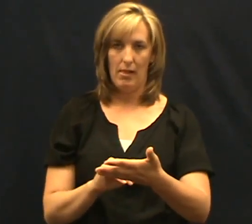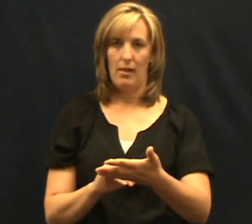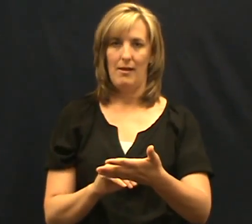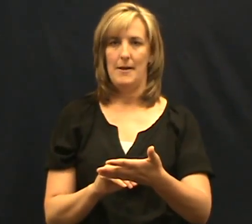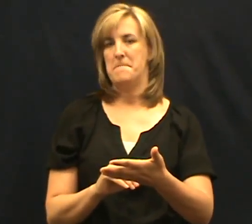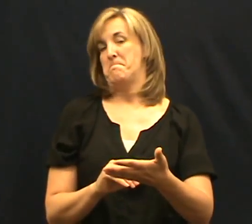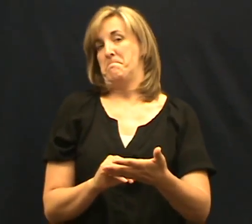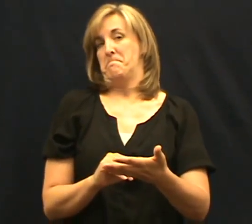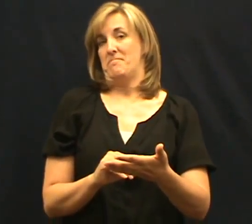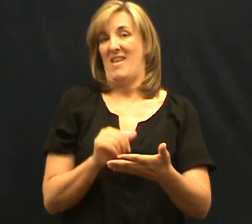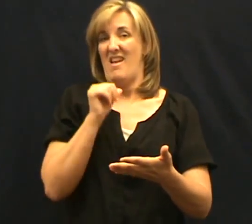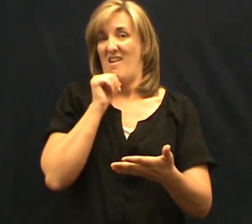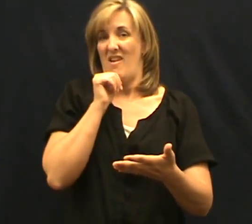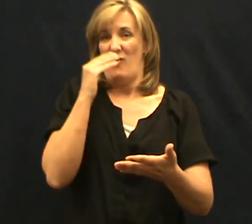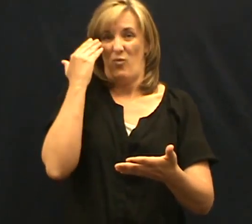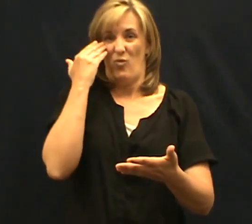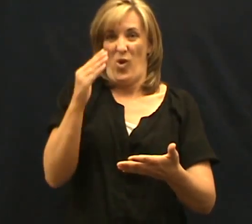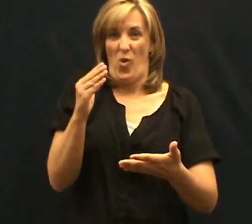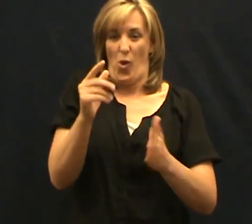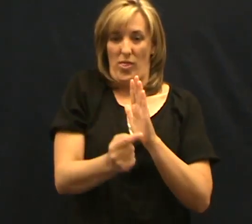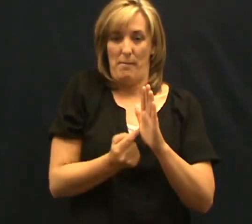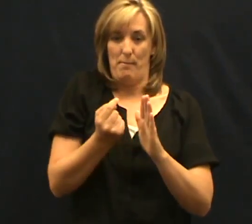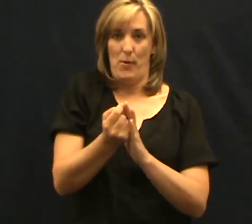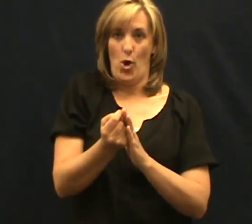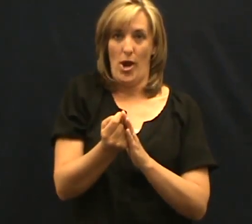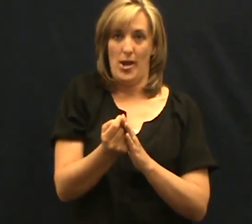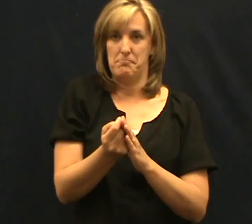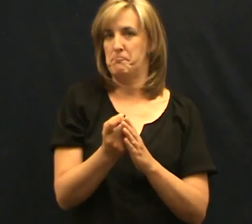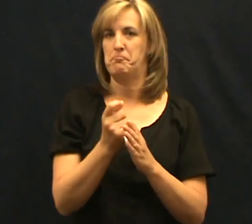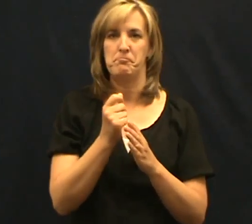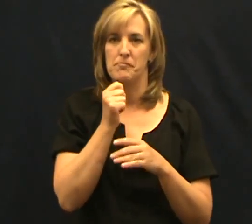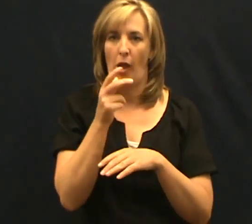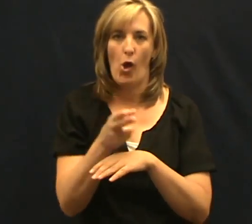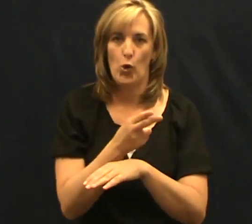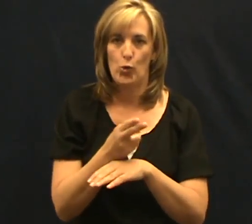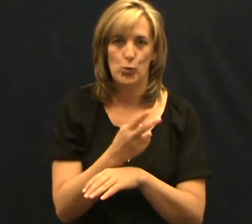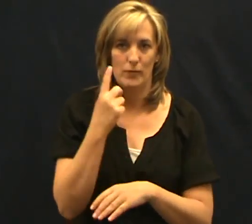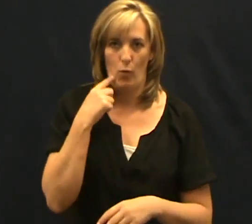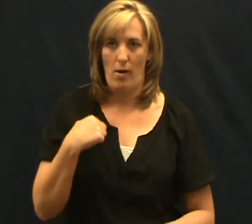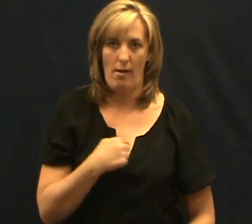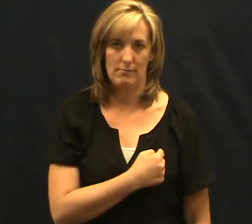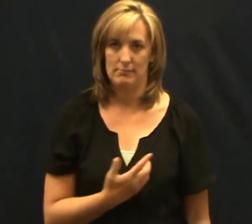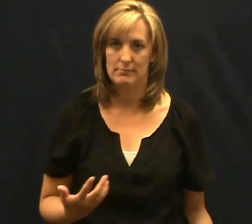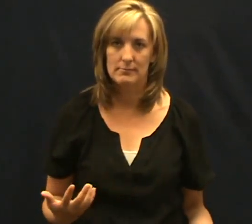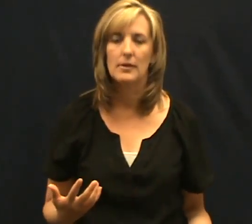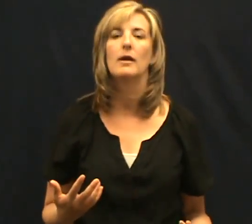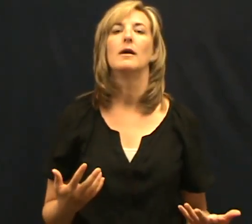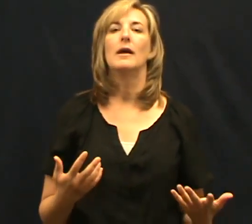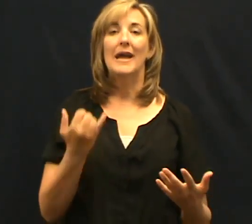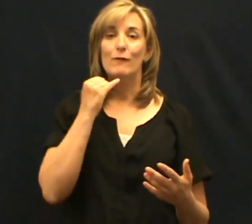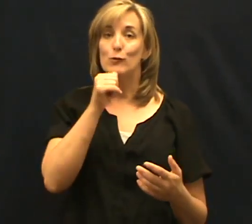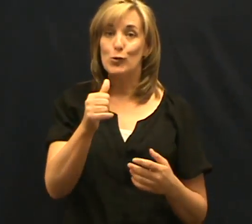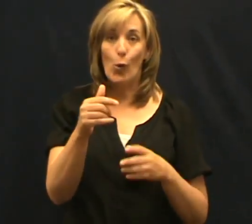no use to us. If you create an income statement on the exam, and for that income statement you don't define the period of